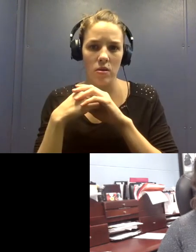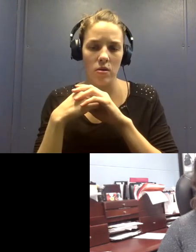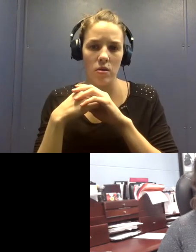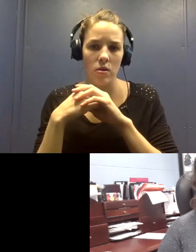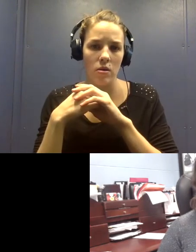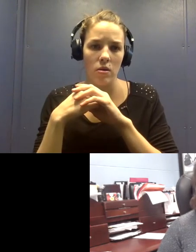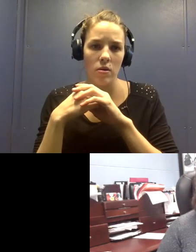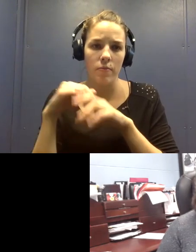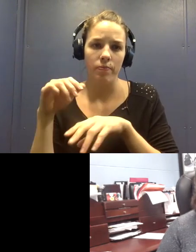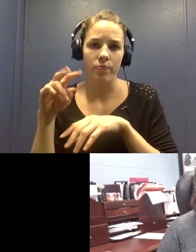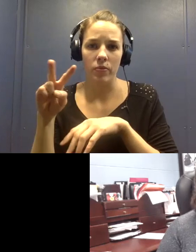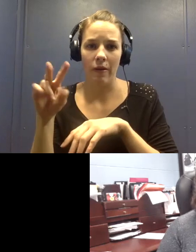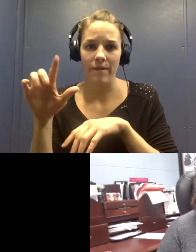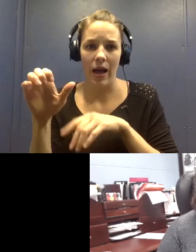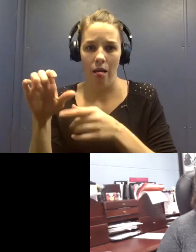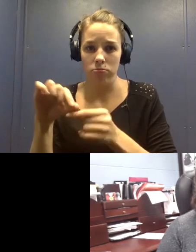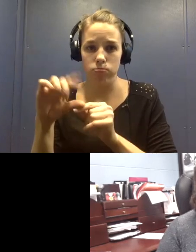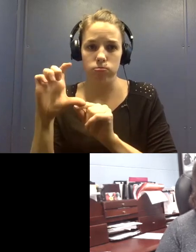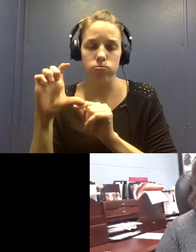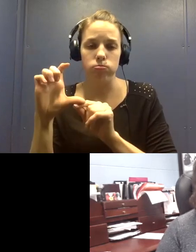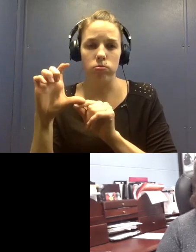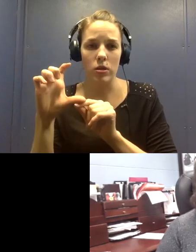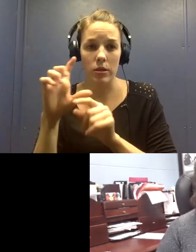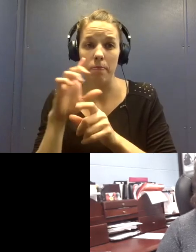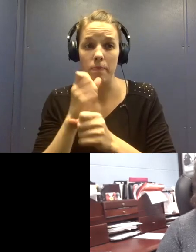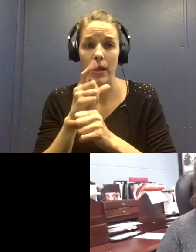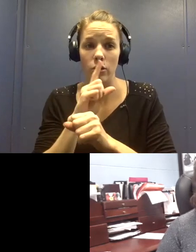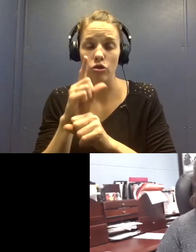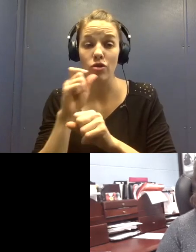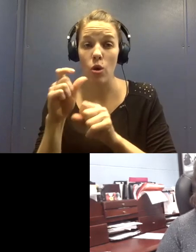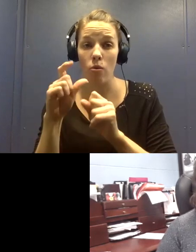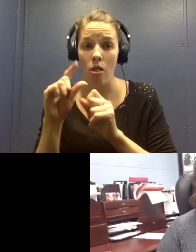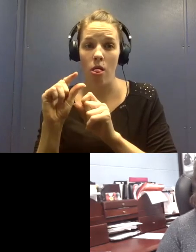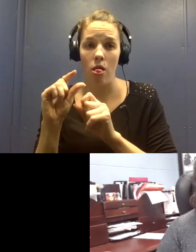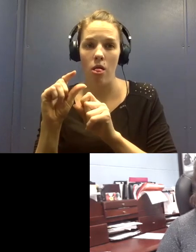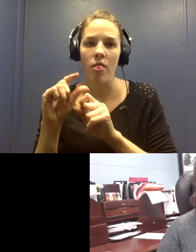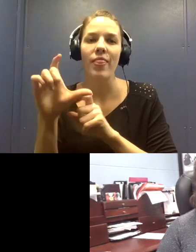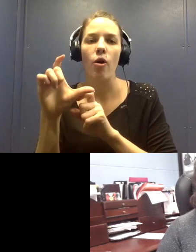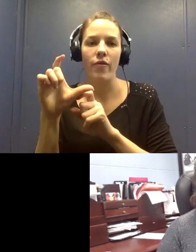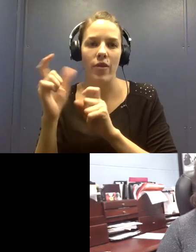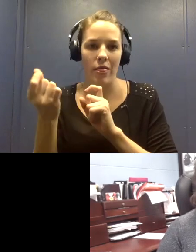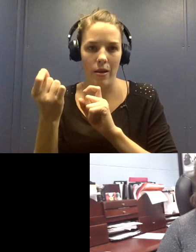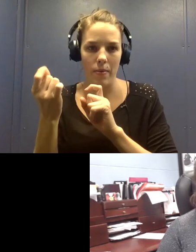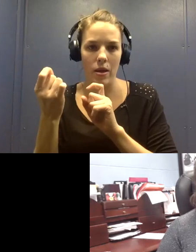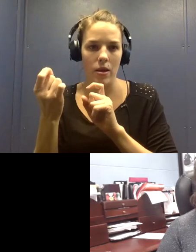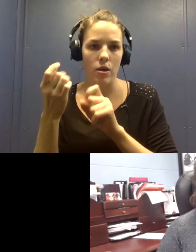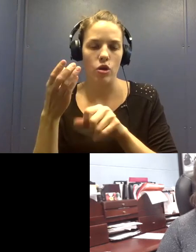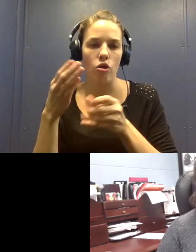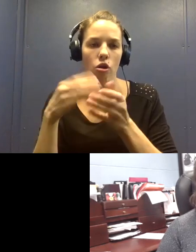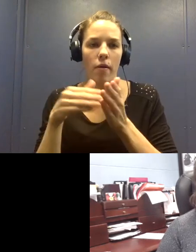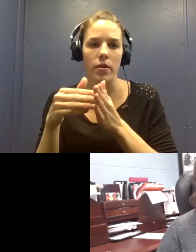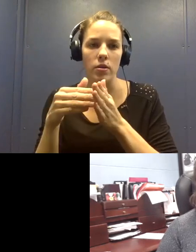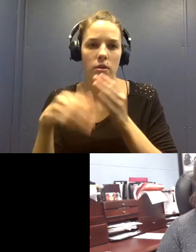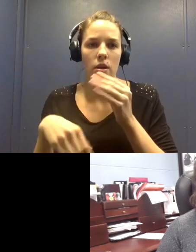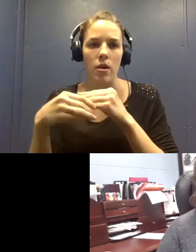When these vials are filled, in order to be certain they don't underfill, they overfill a little. And so often there's an